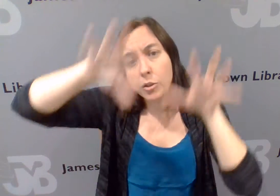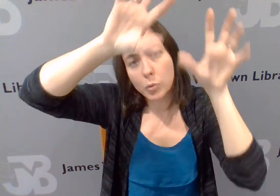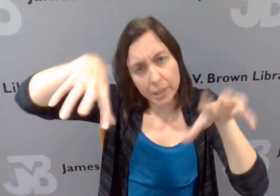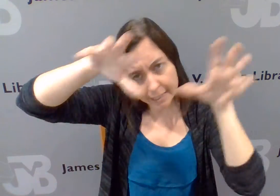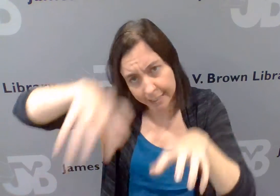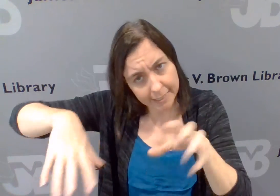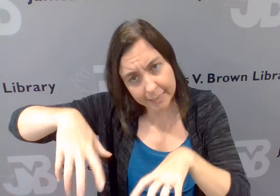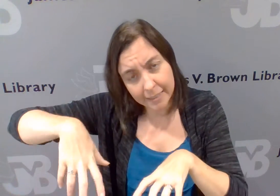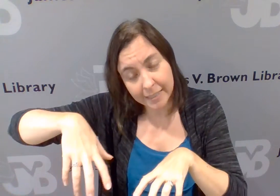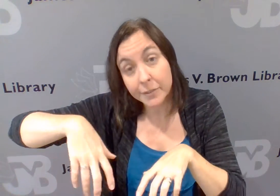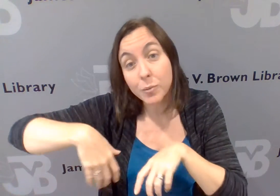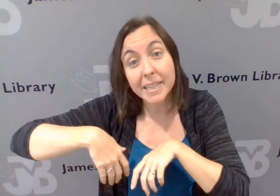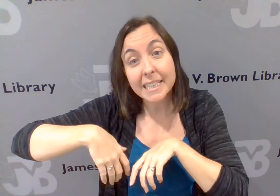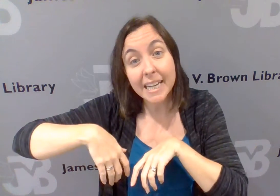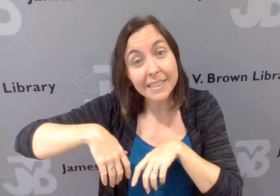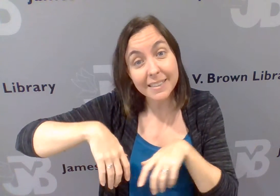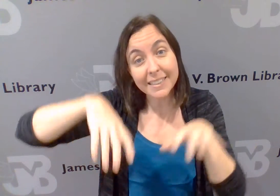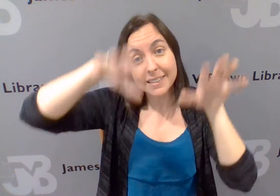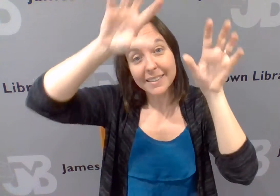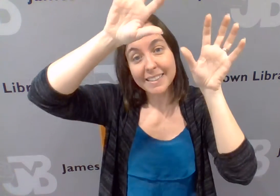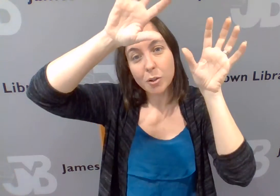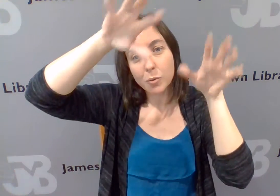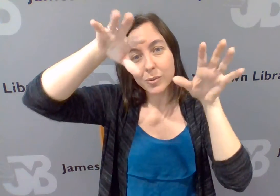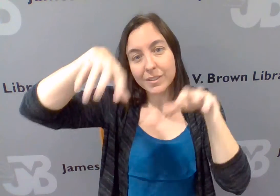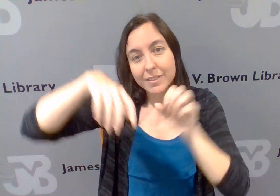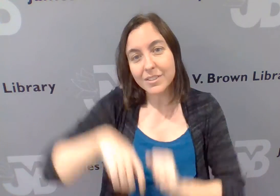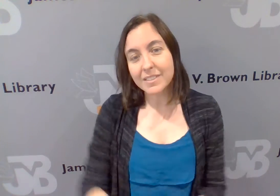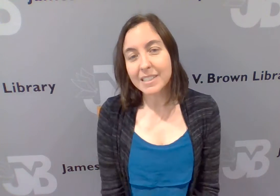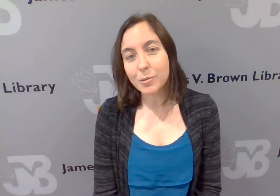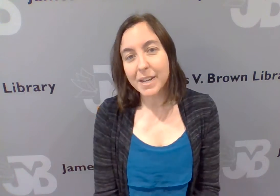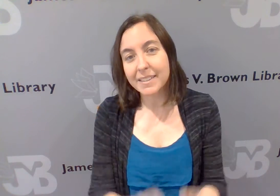Rain. If it's raining lightly, it's just a little rain.